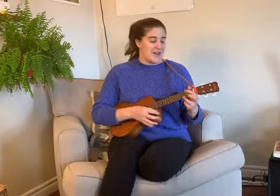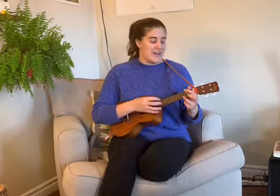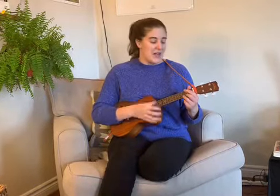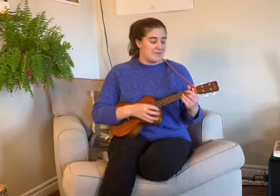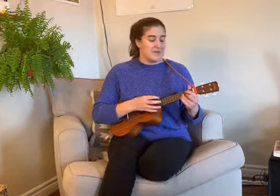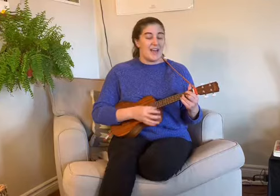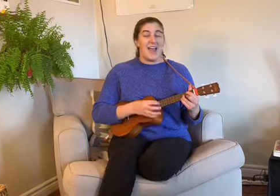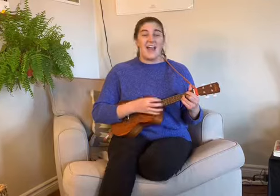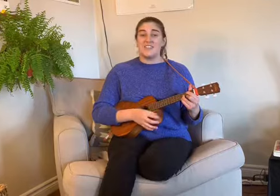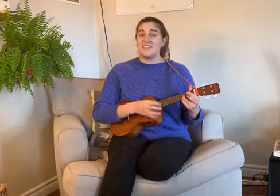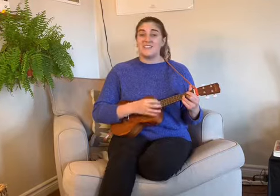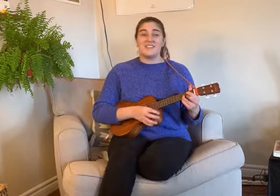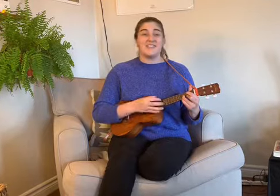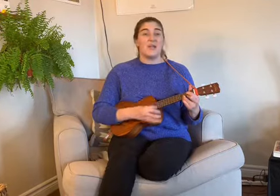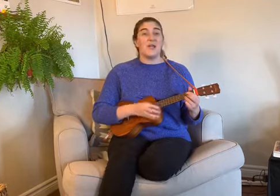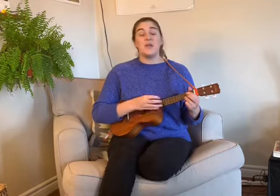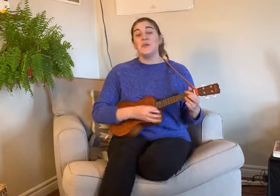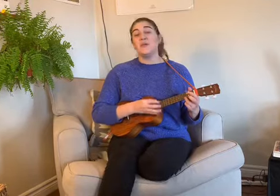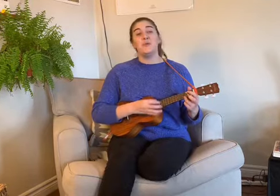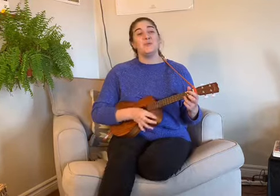I'm so glad to see you.